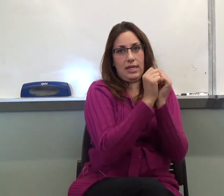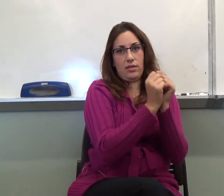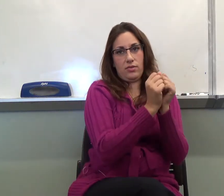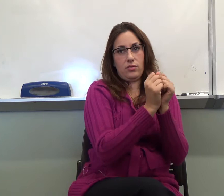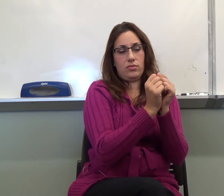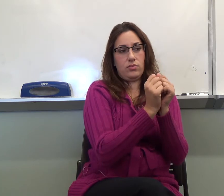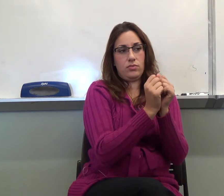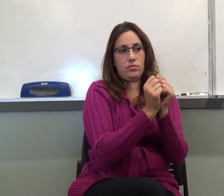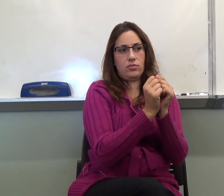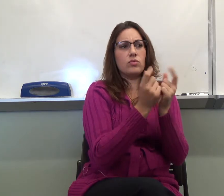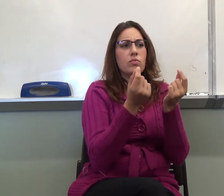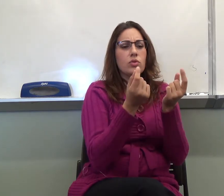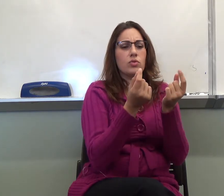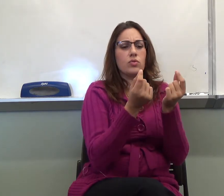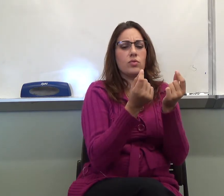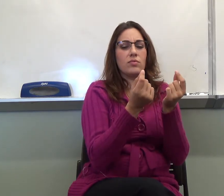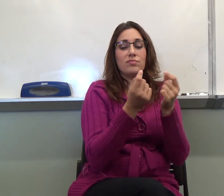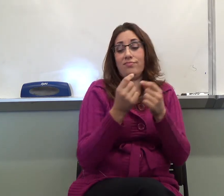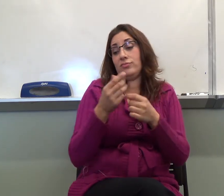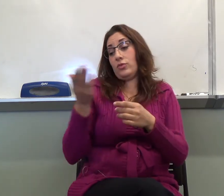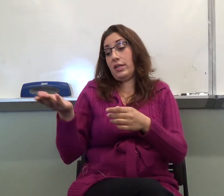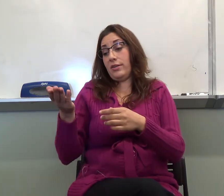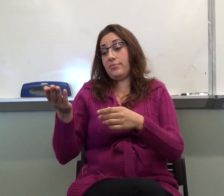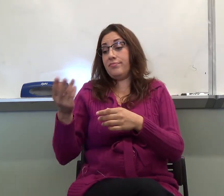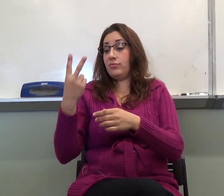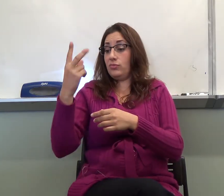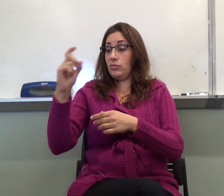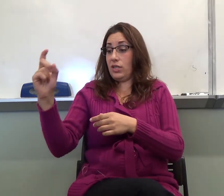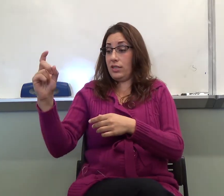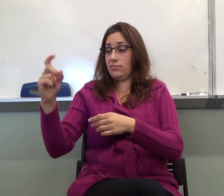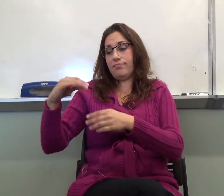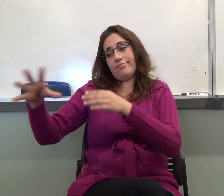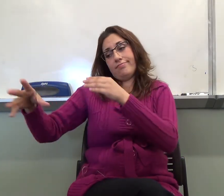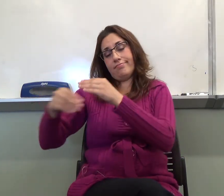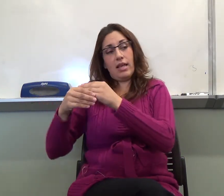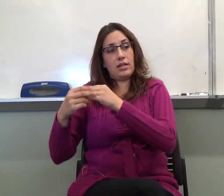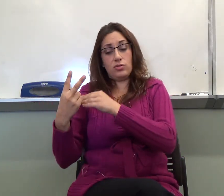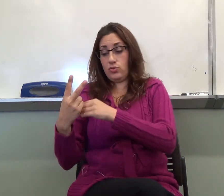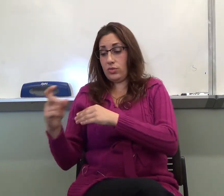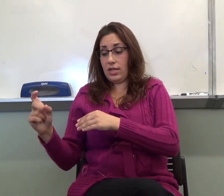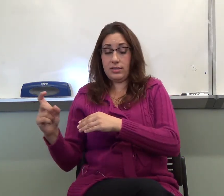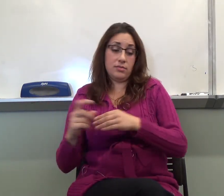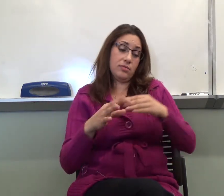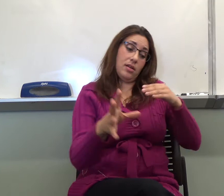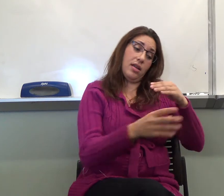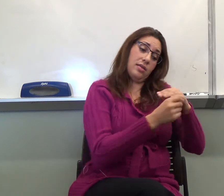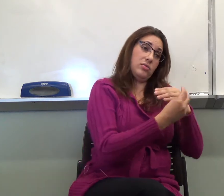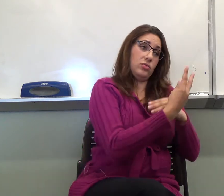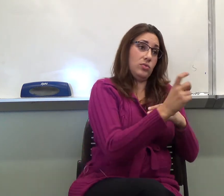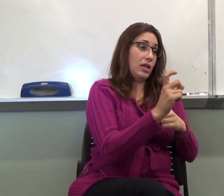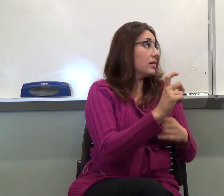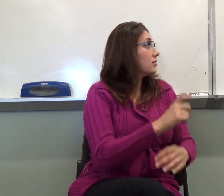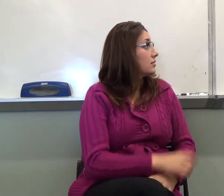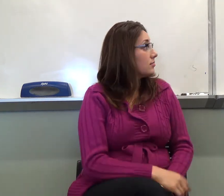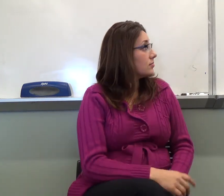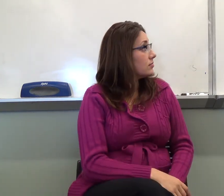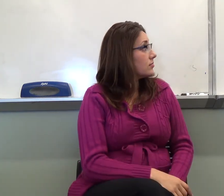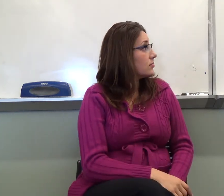2x to both sides. You say, well, I don't know what x is, so I can't possibly know what 2x is. Right, but I know that if I